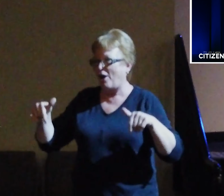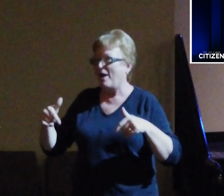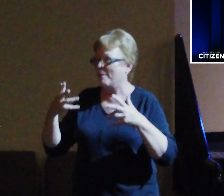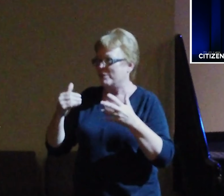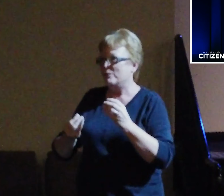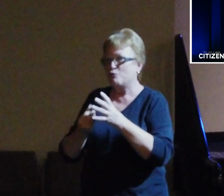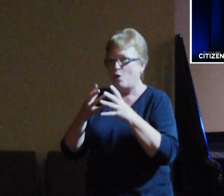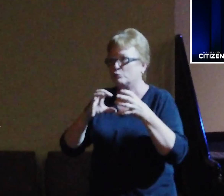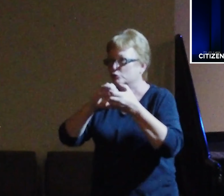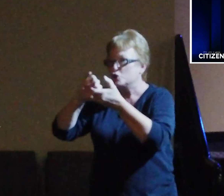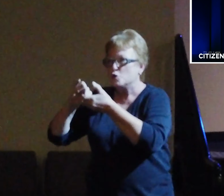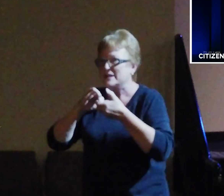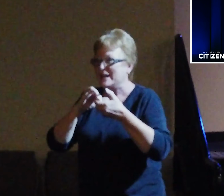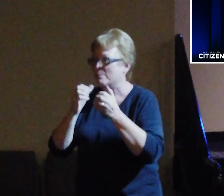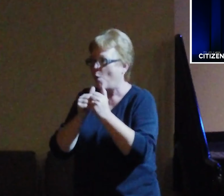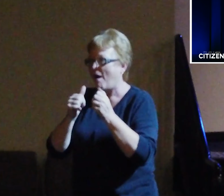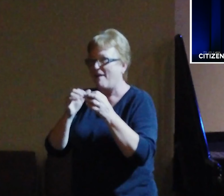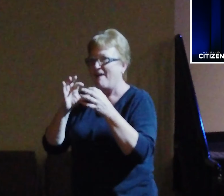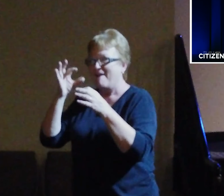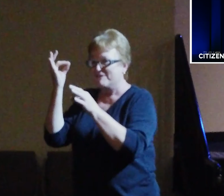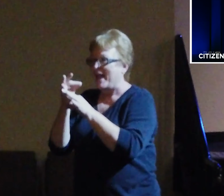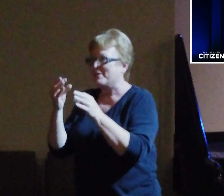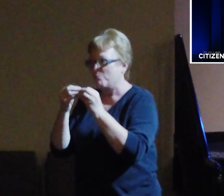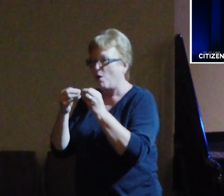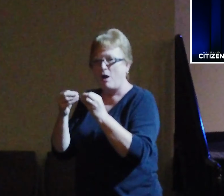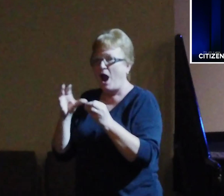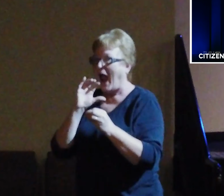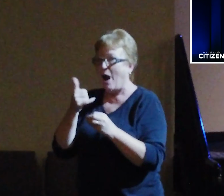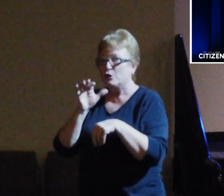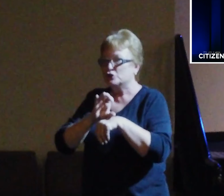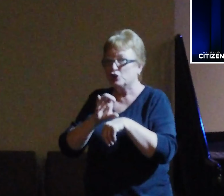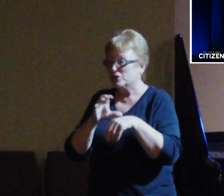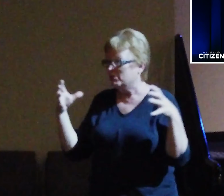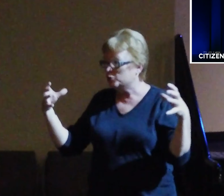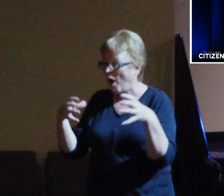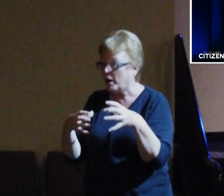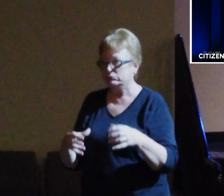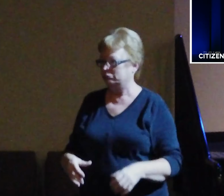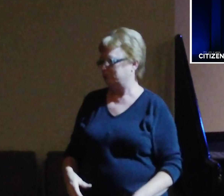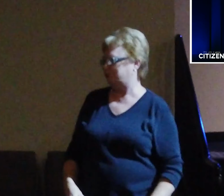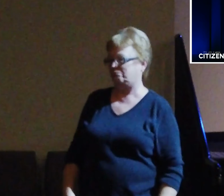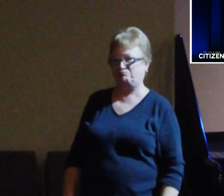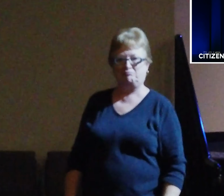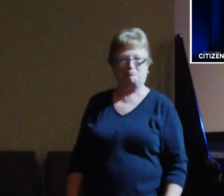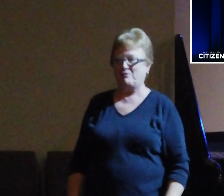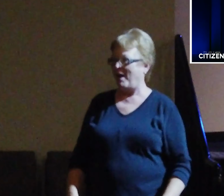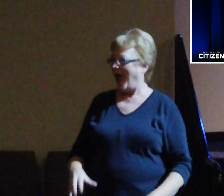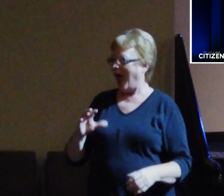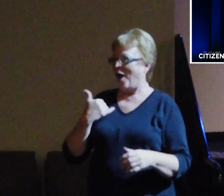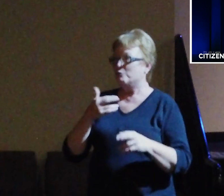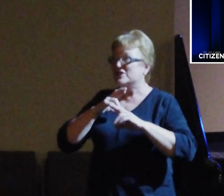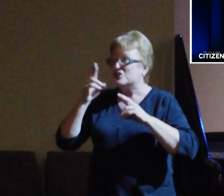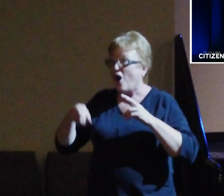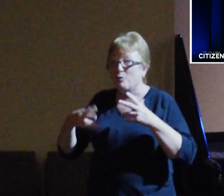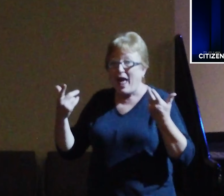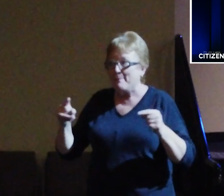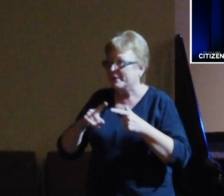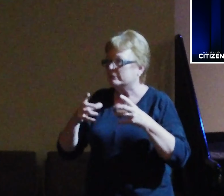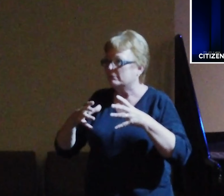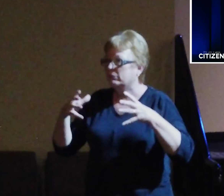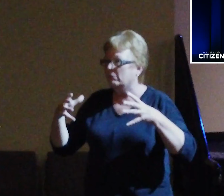together in unity and in faith. Our church hasn't shrunk. Our resolve has increased as we strive together.